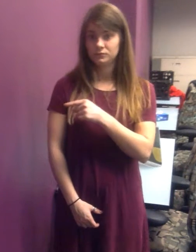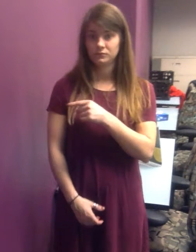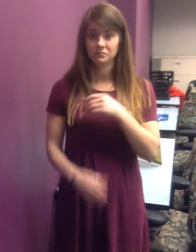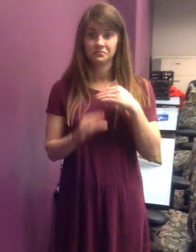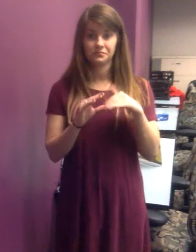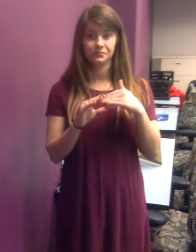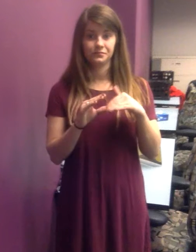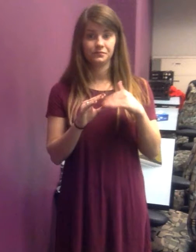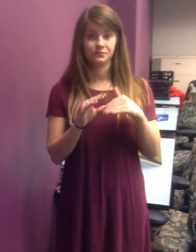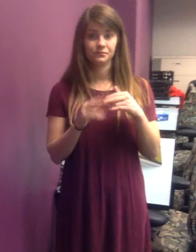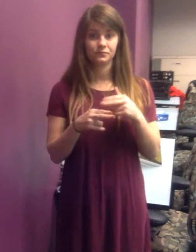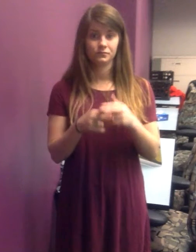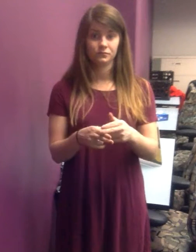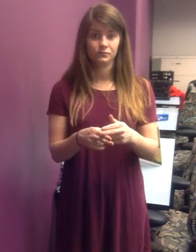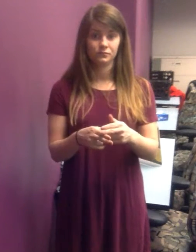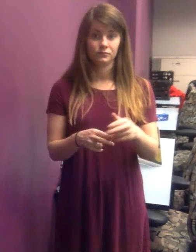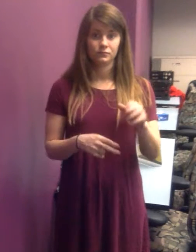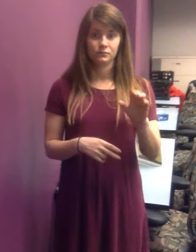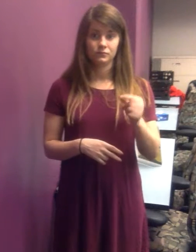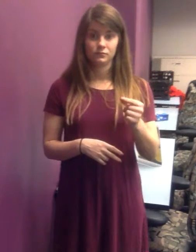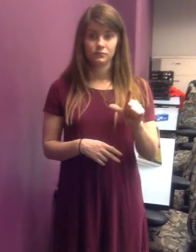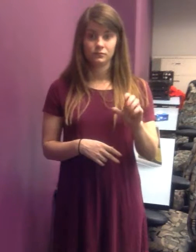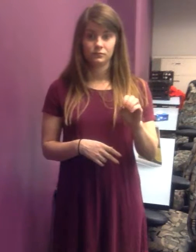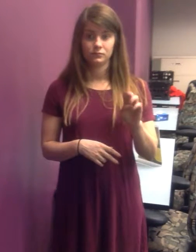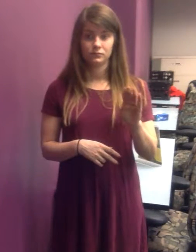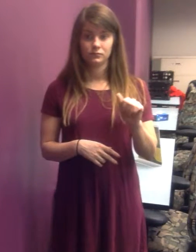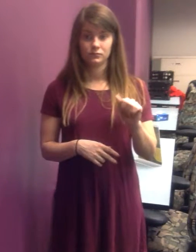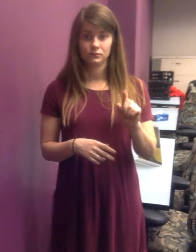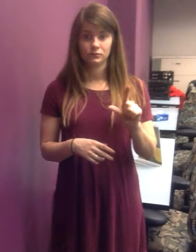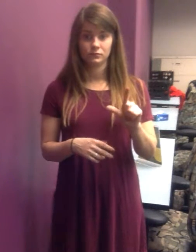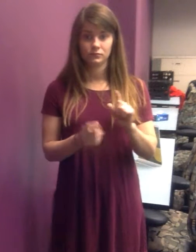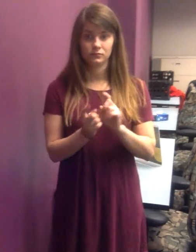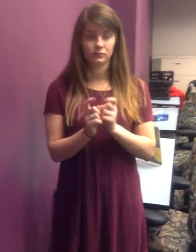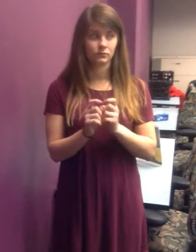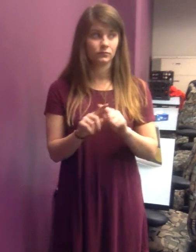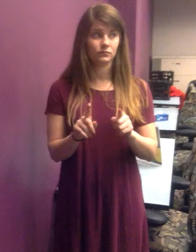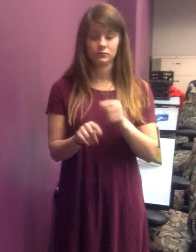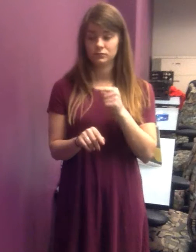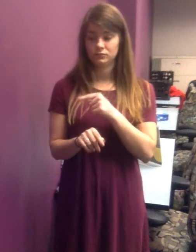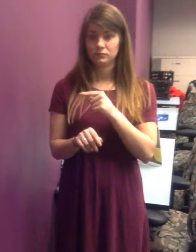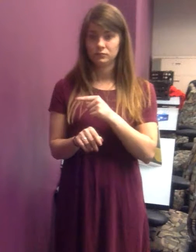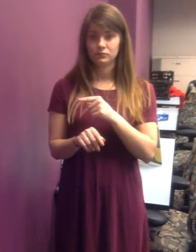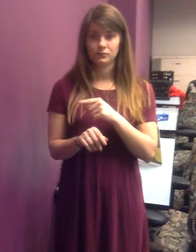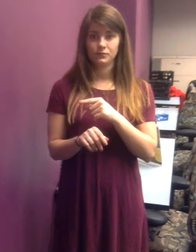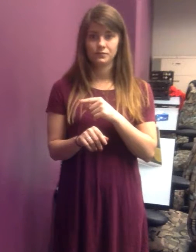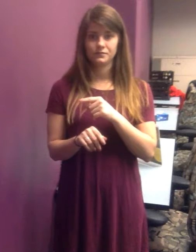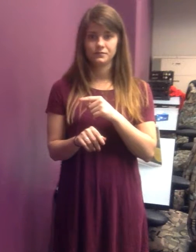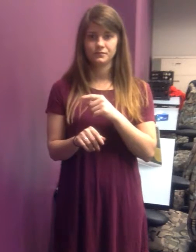She spends every Sunday in the church where her husband preaches. Heard this verse, maybe some of us, since we were this high. I think the perception is